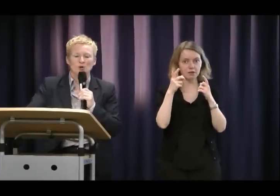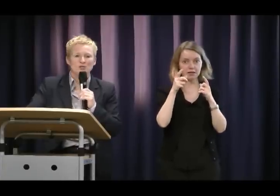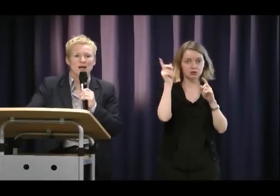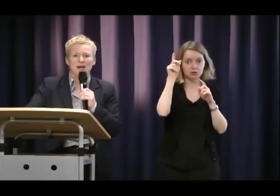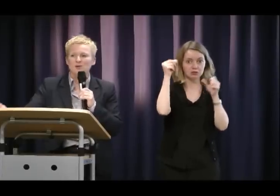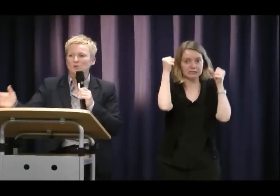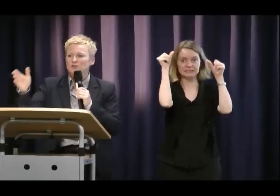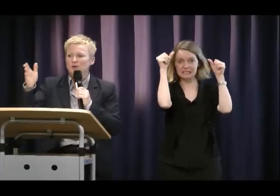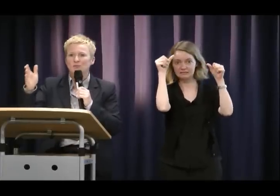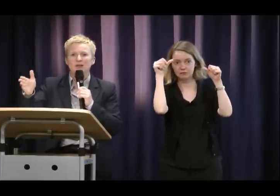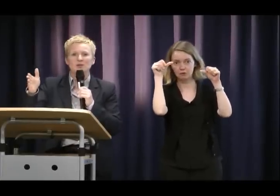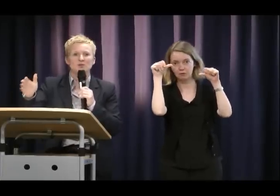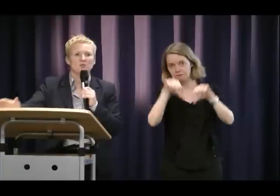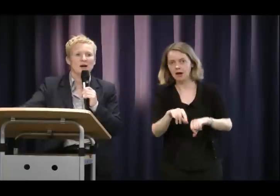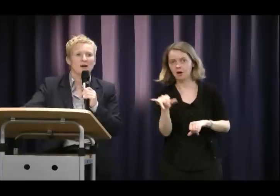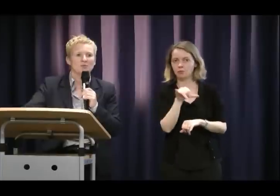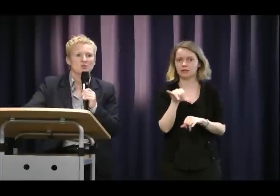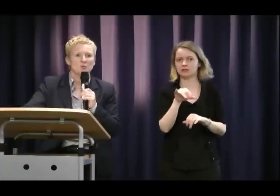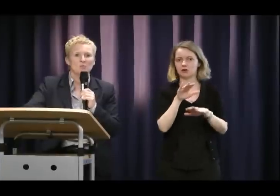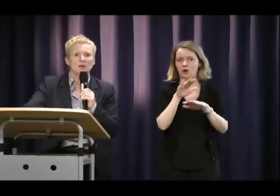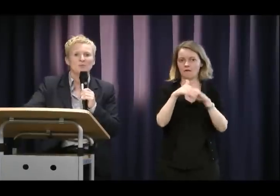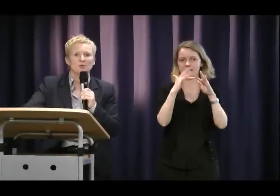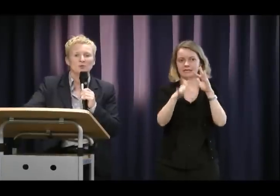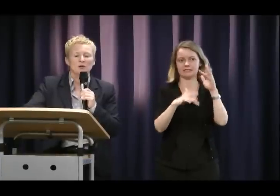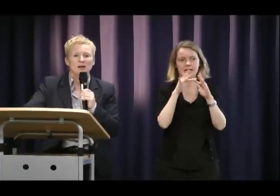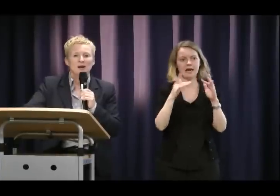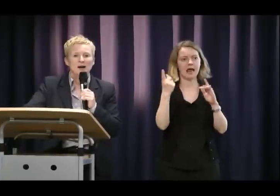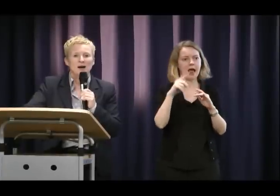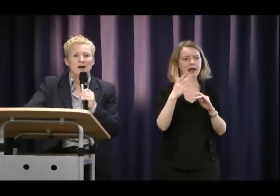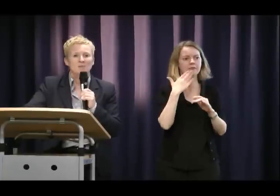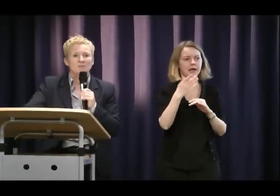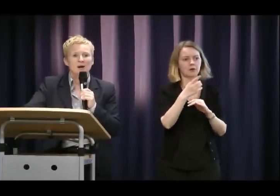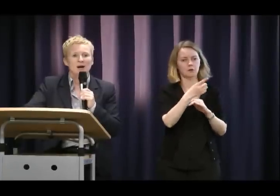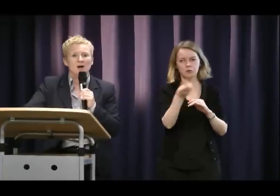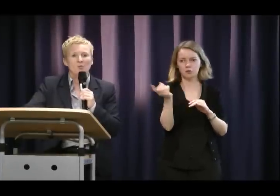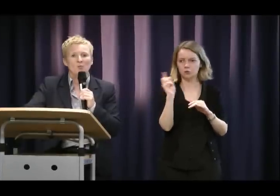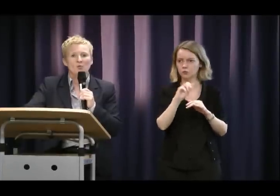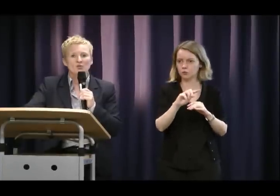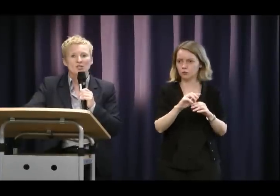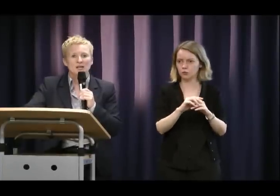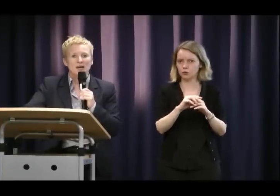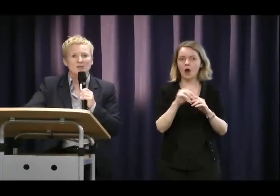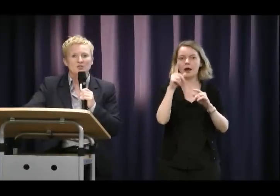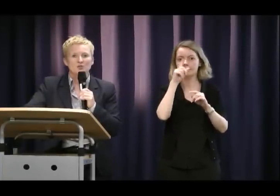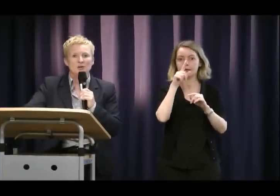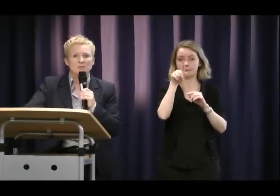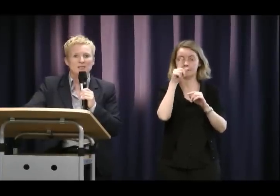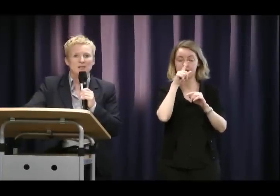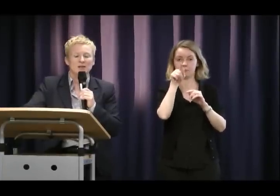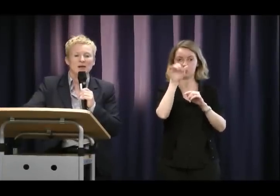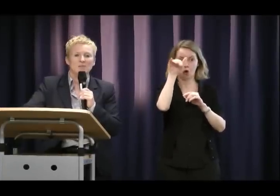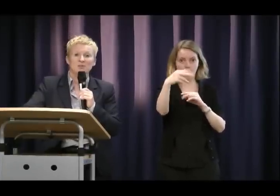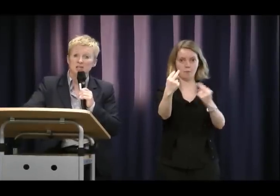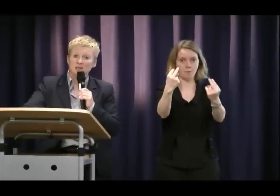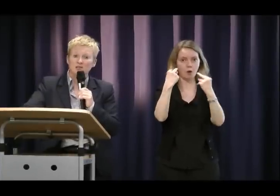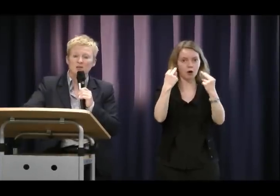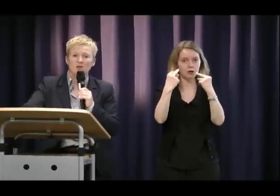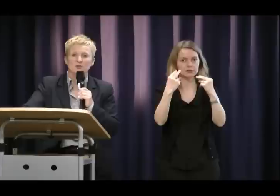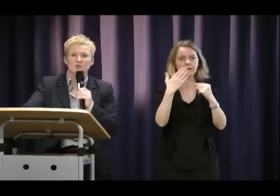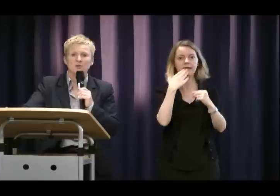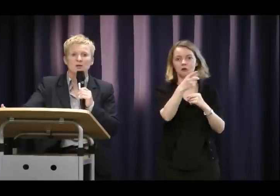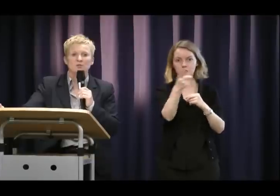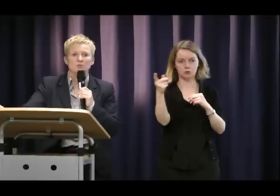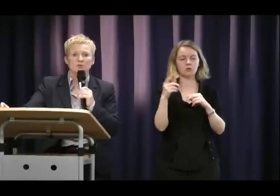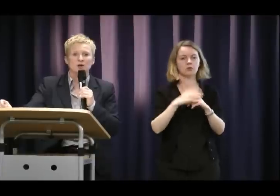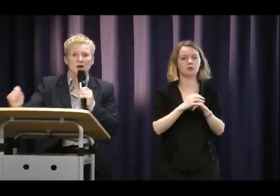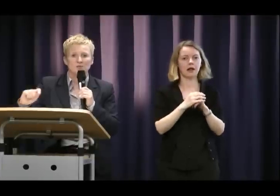well it worked. And also thank you to all the people who are watching and streamed in, particularly to